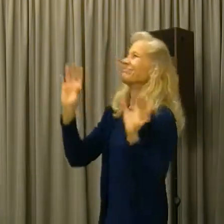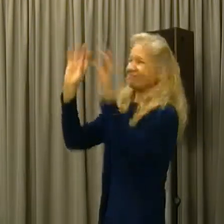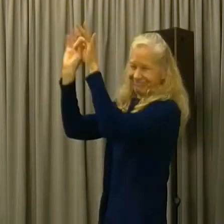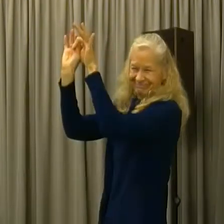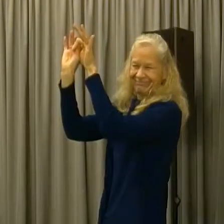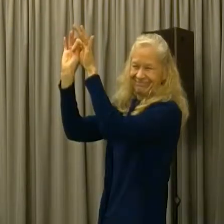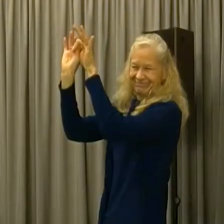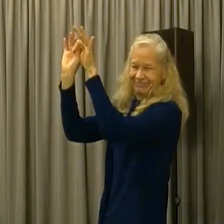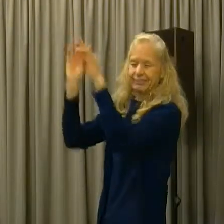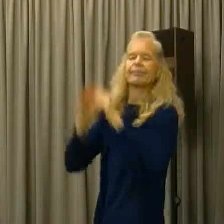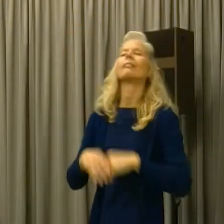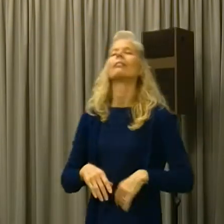a habit.